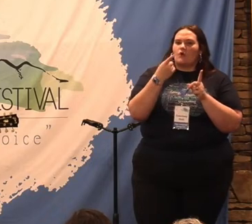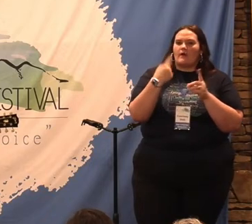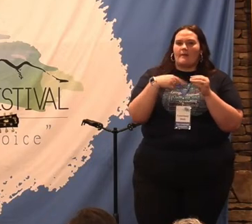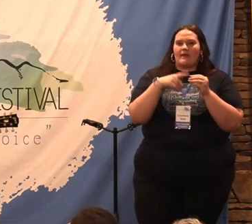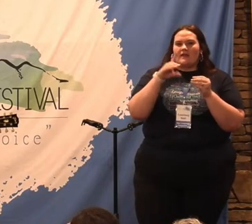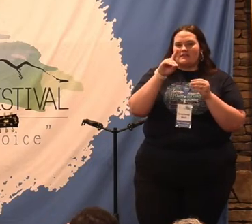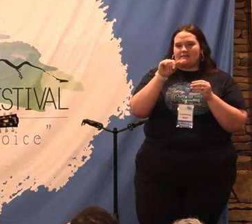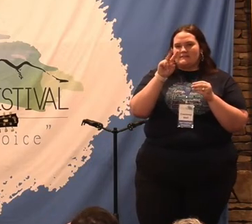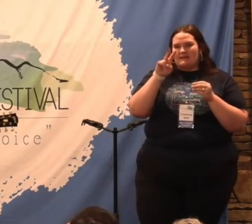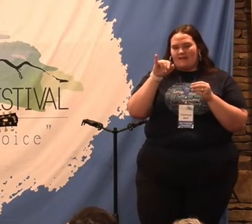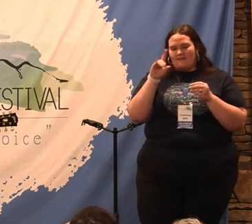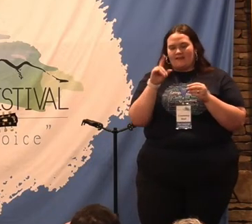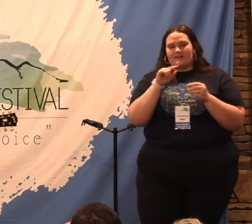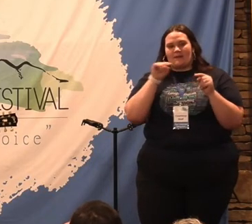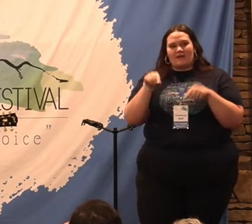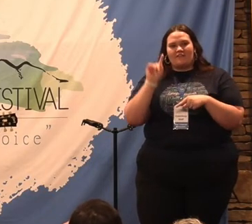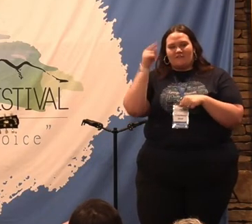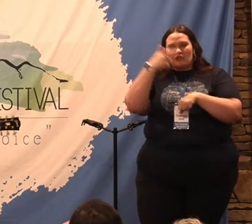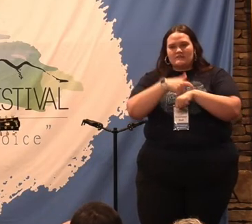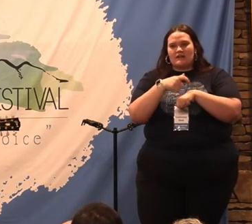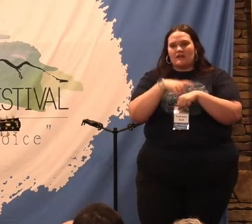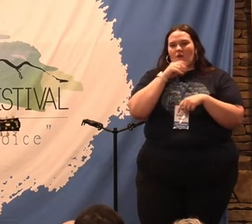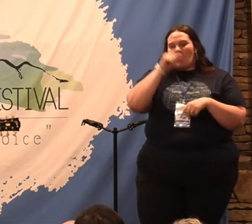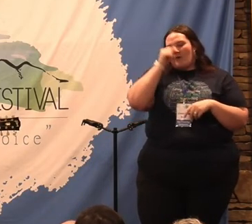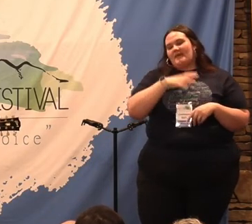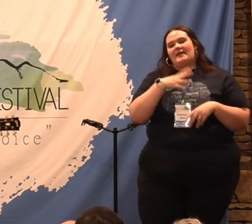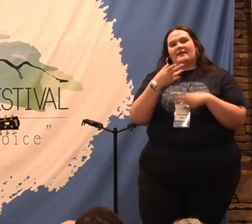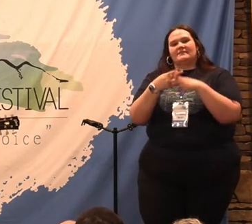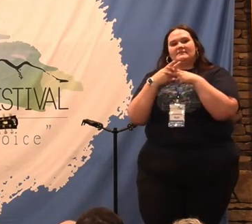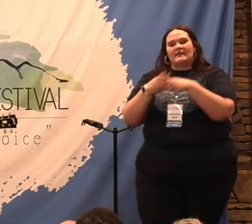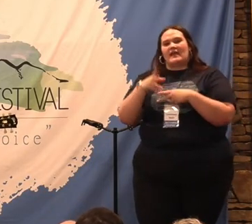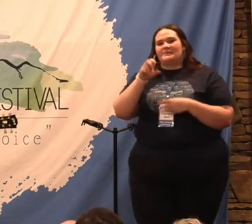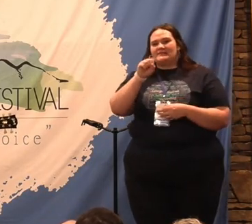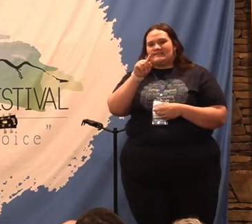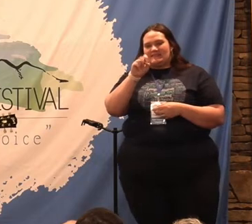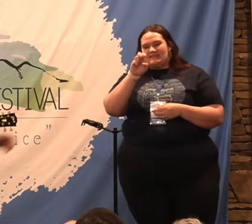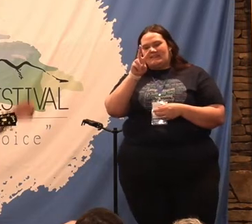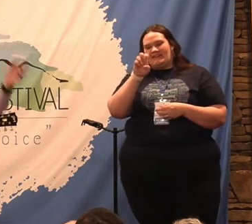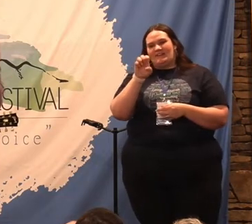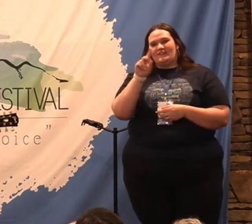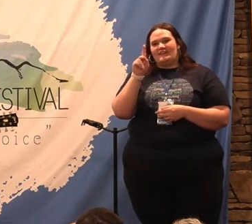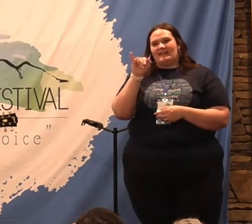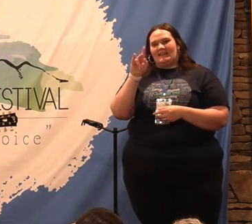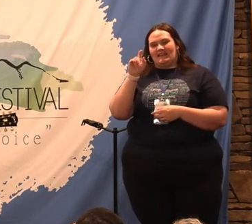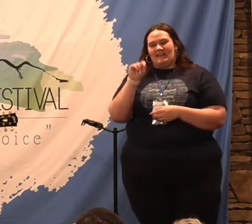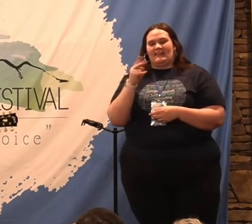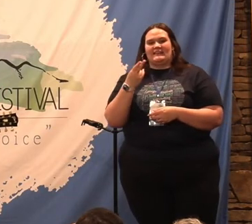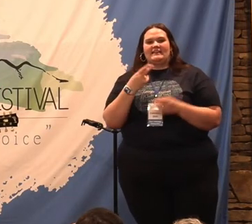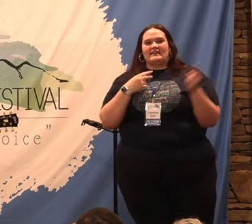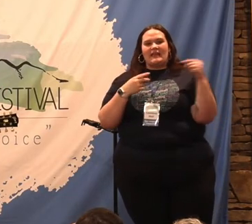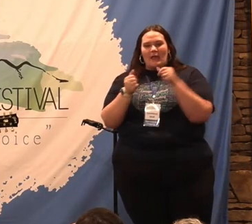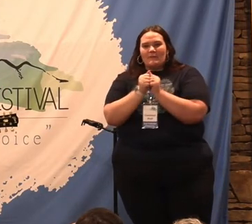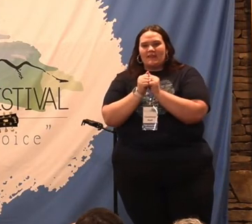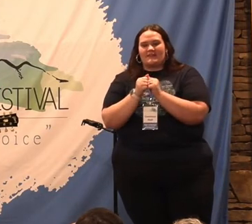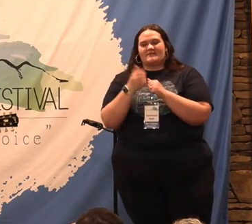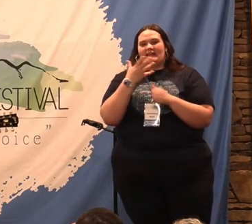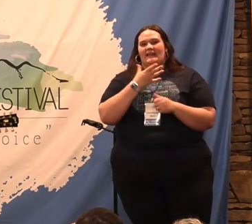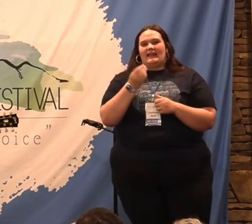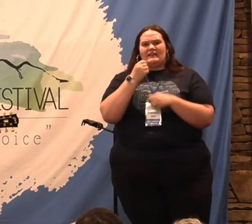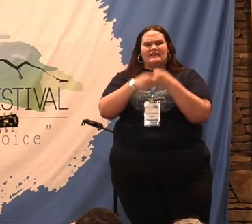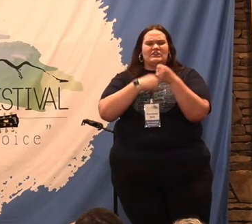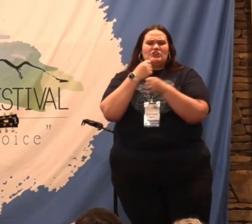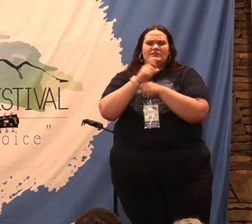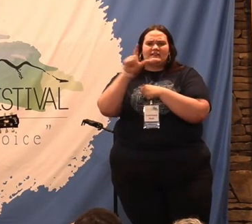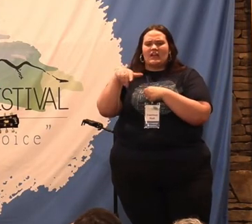first time. Old boy named Steve Keith came with him. And years later, I was on my way to California, and Steve lived in